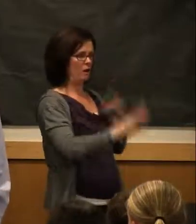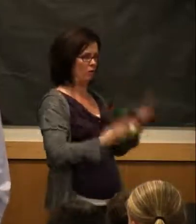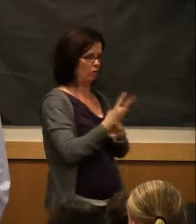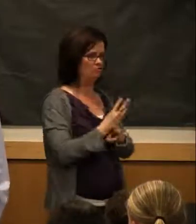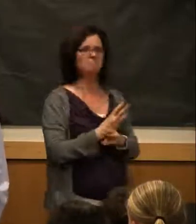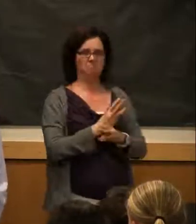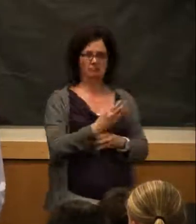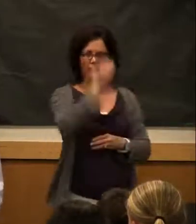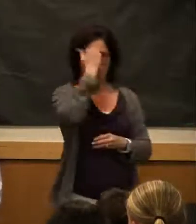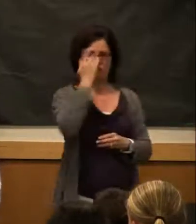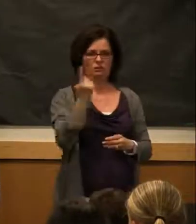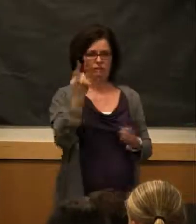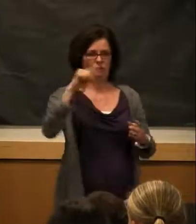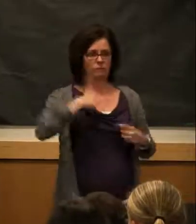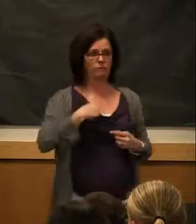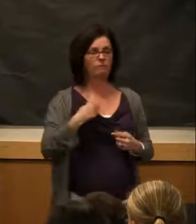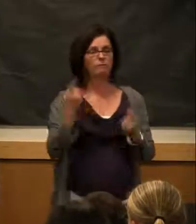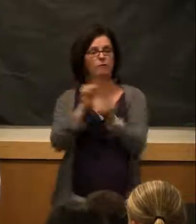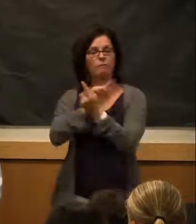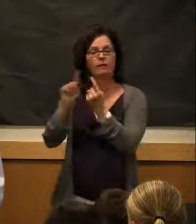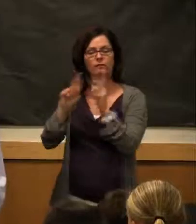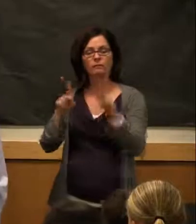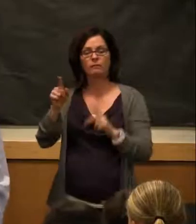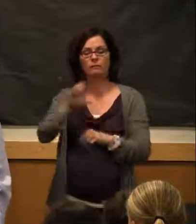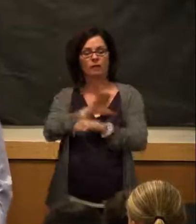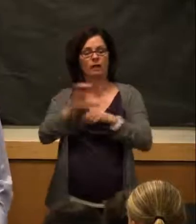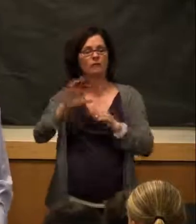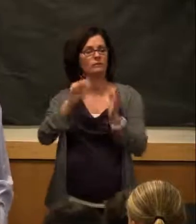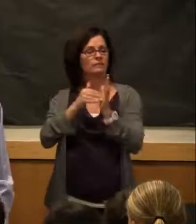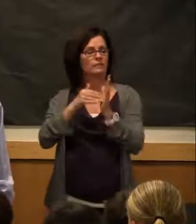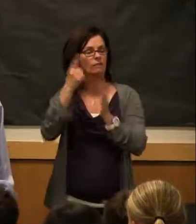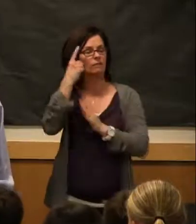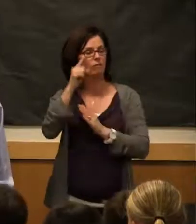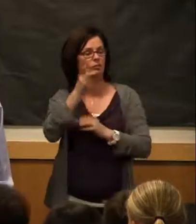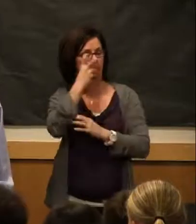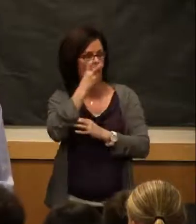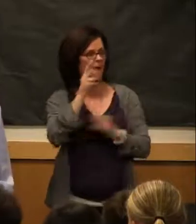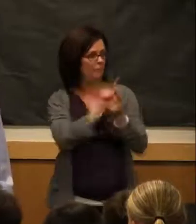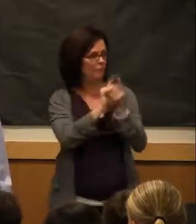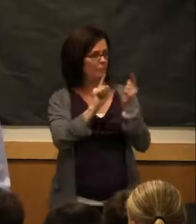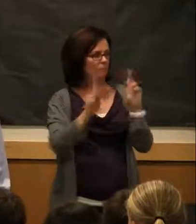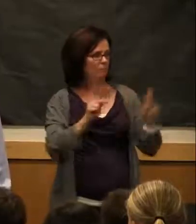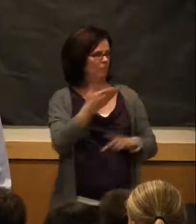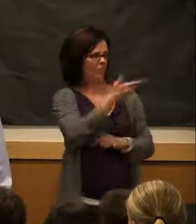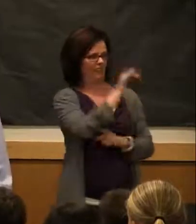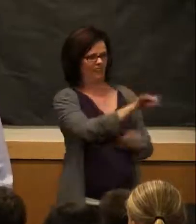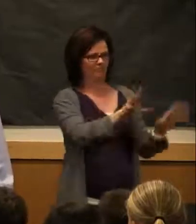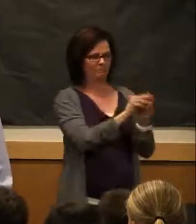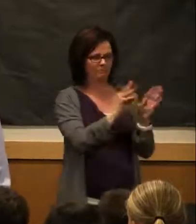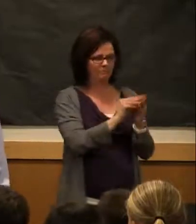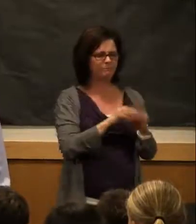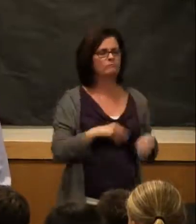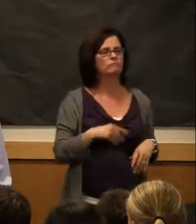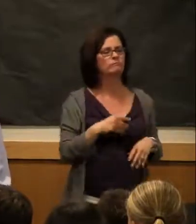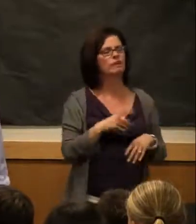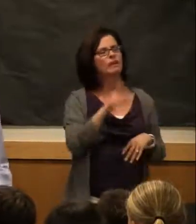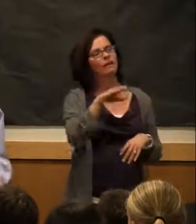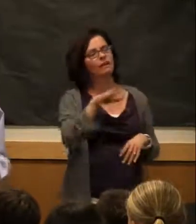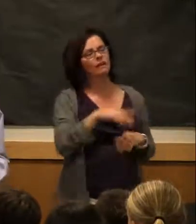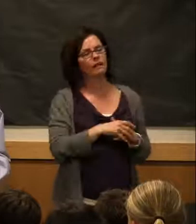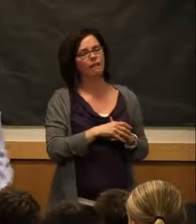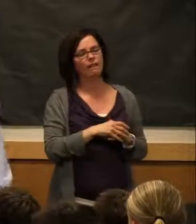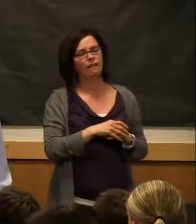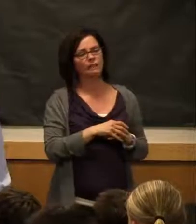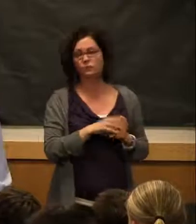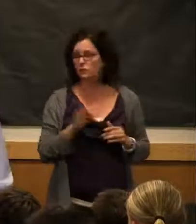I met the folks at the Colorado Center for the Blind at that convention. And I wasn't real crazy about using sleep